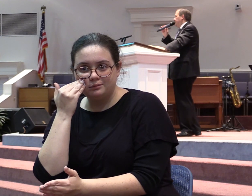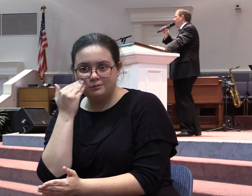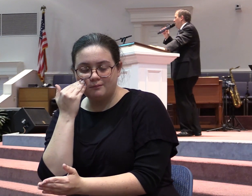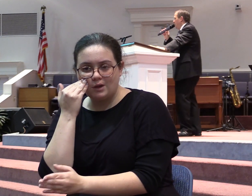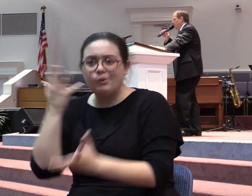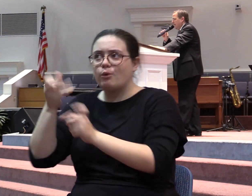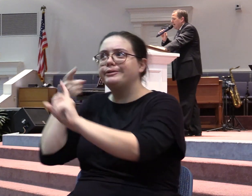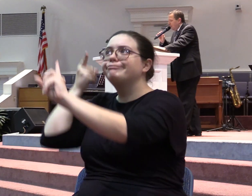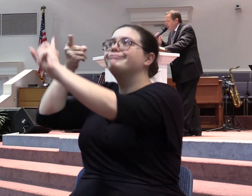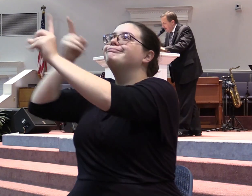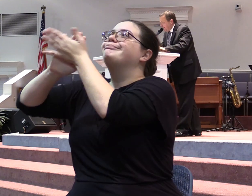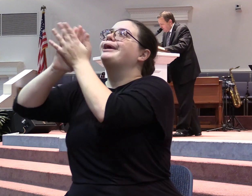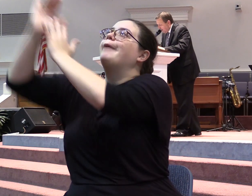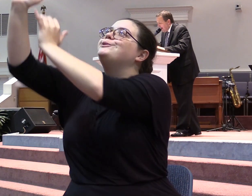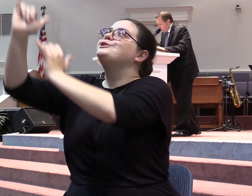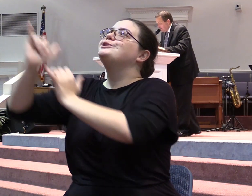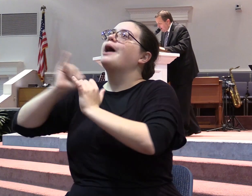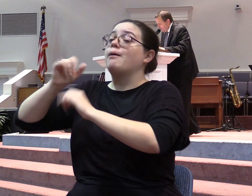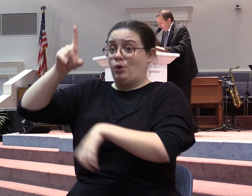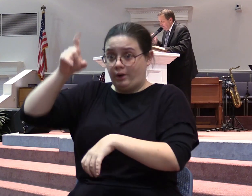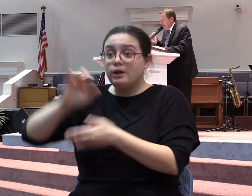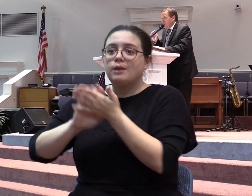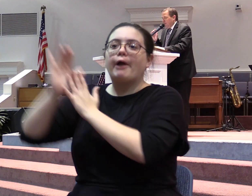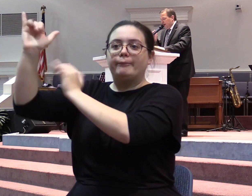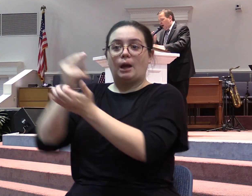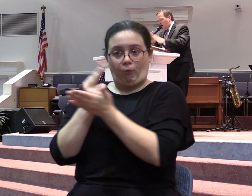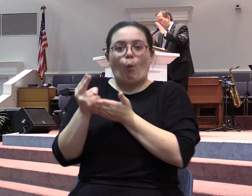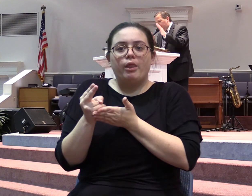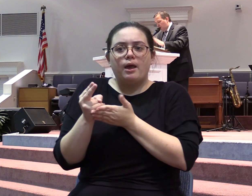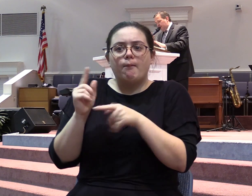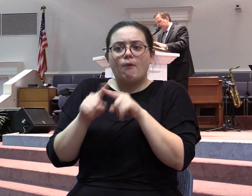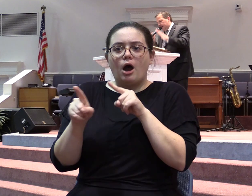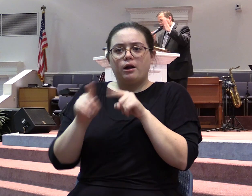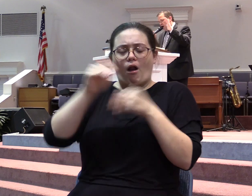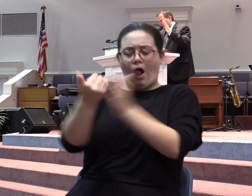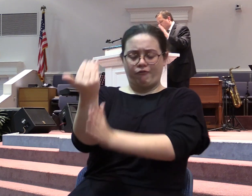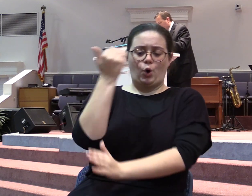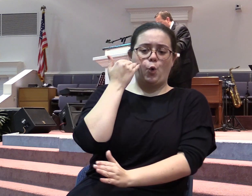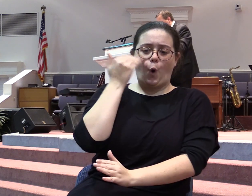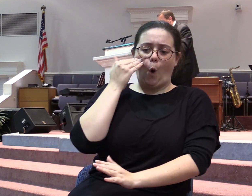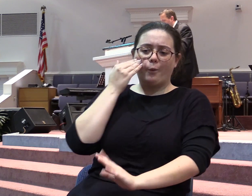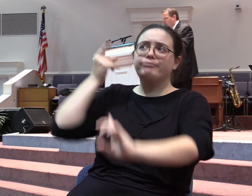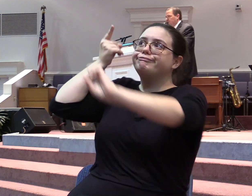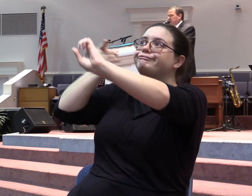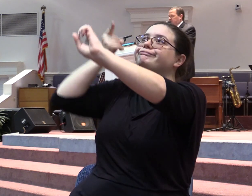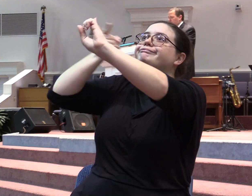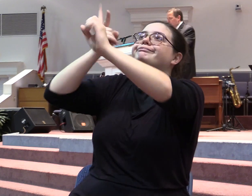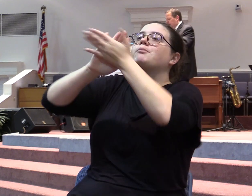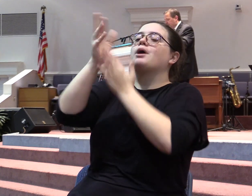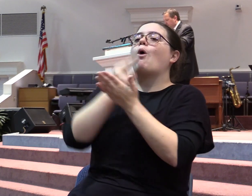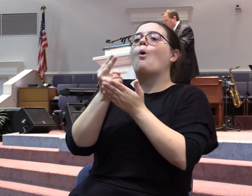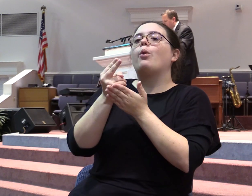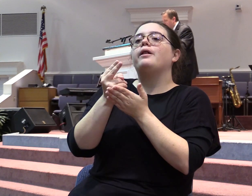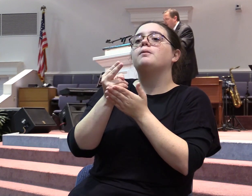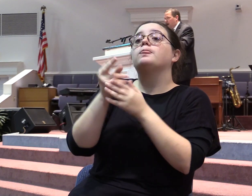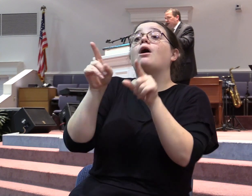striving to be holy, and we need to strive to be holy. But in all the knowing and in all the striving, we must be willing